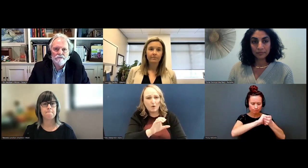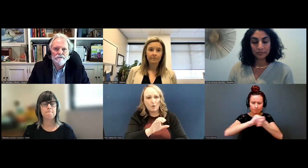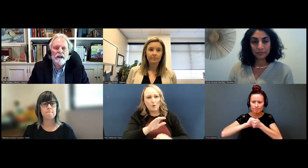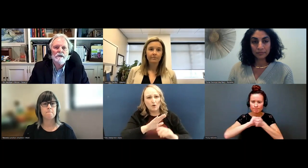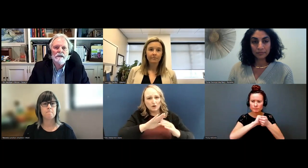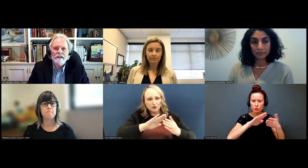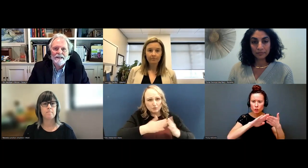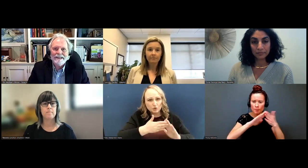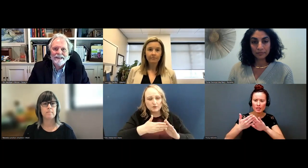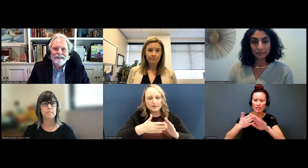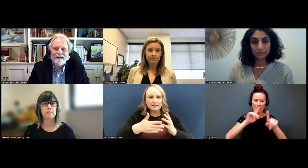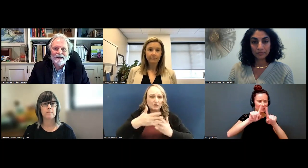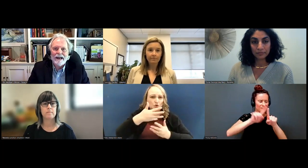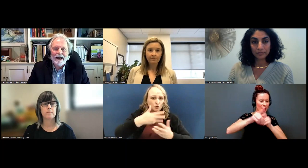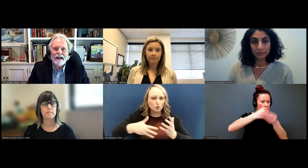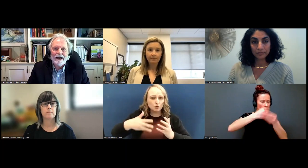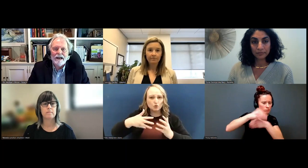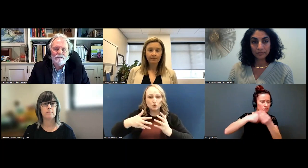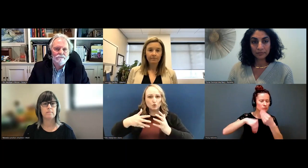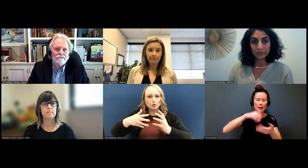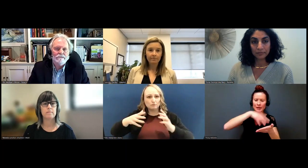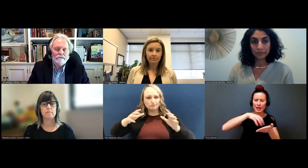advocates in framing